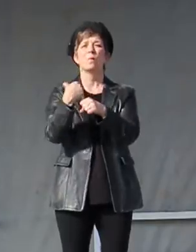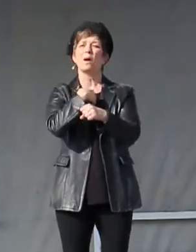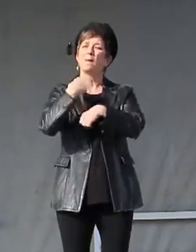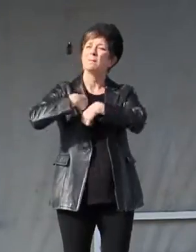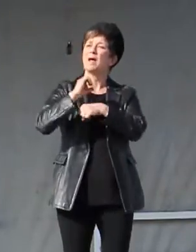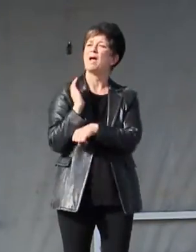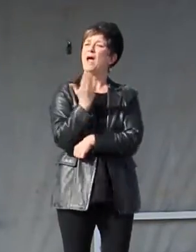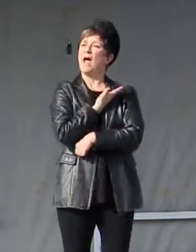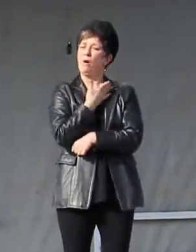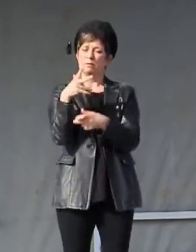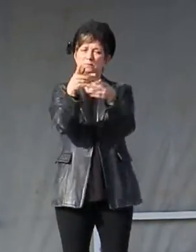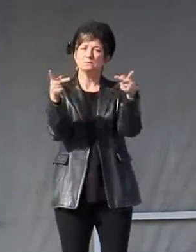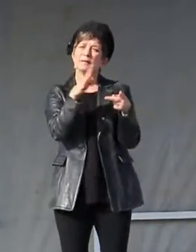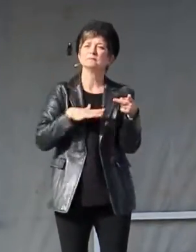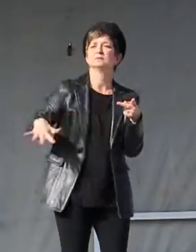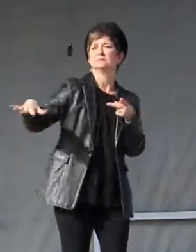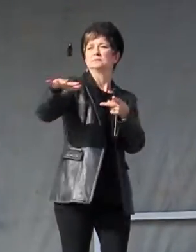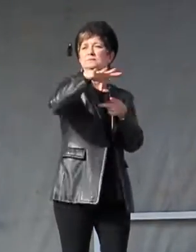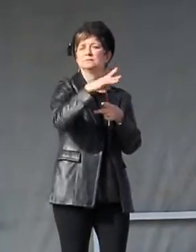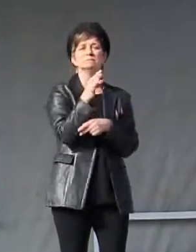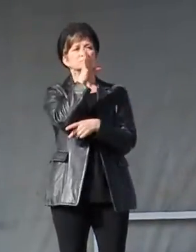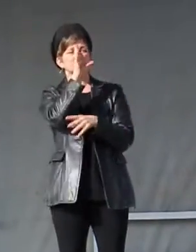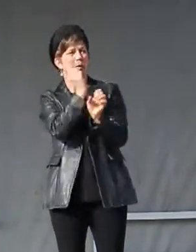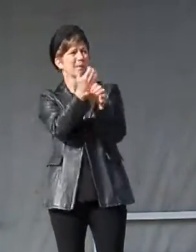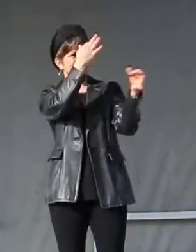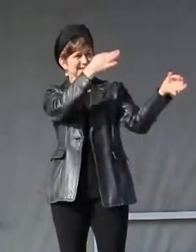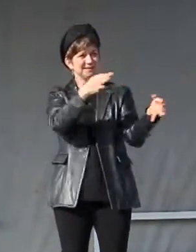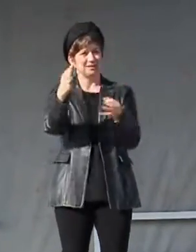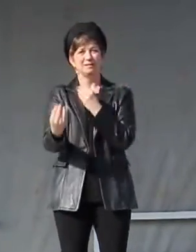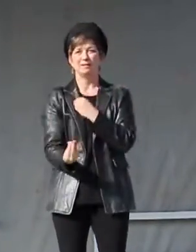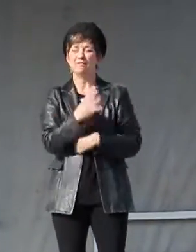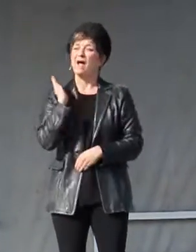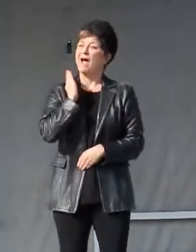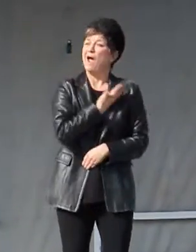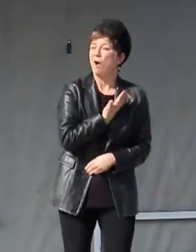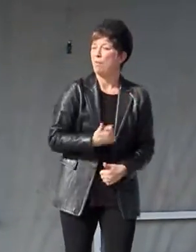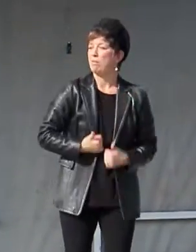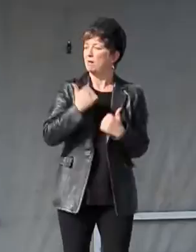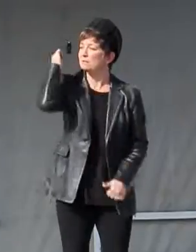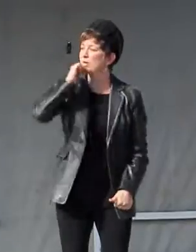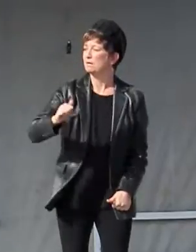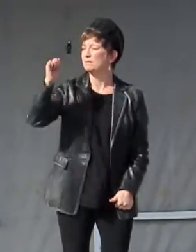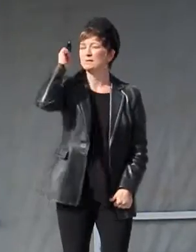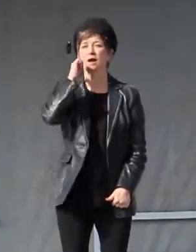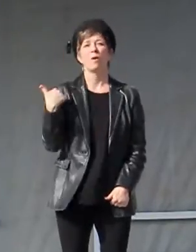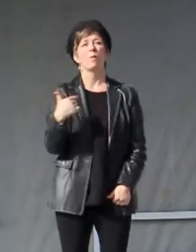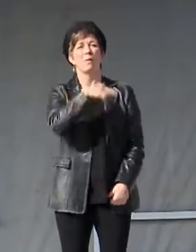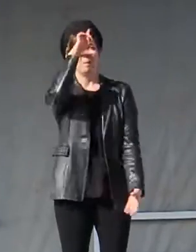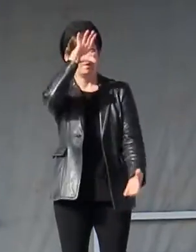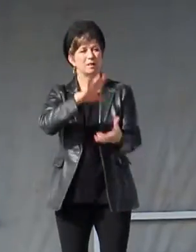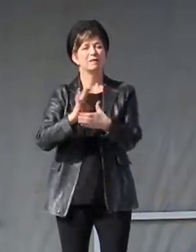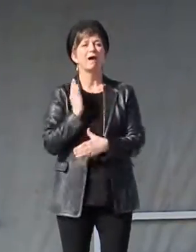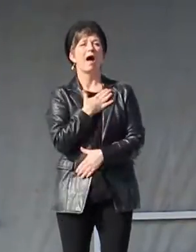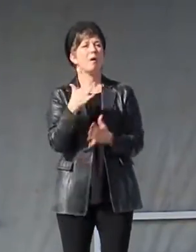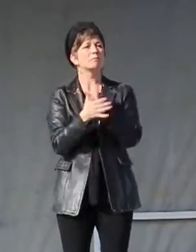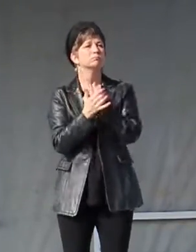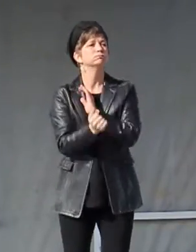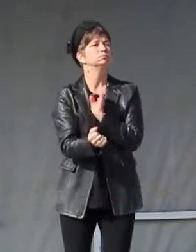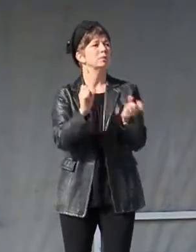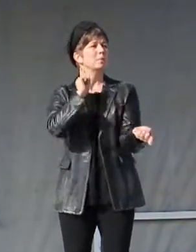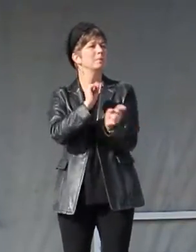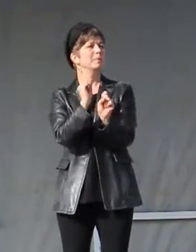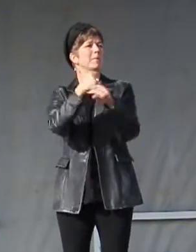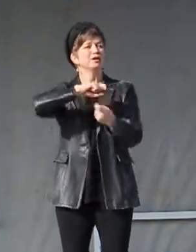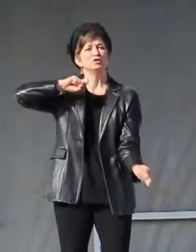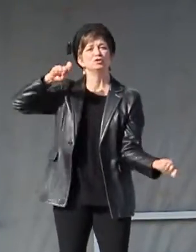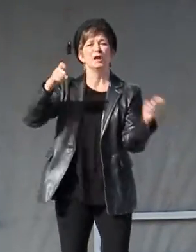We are creating our own space to have a voice in decisions that affect our everyday lives. We believe in our ability to create change